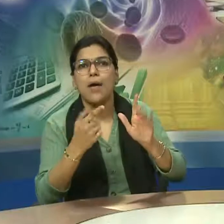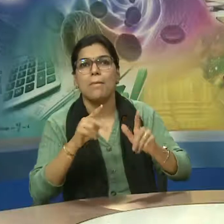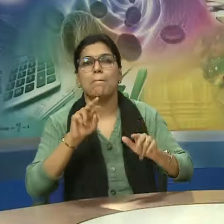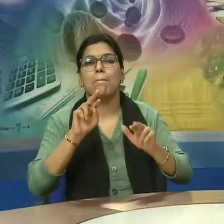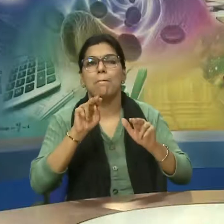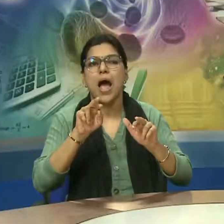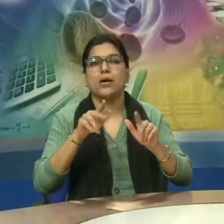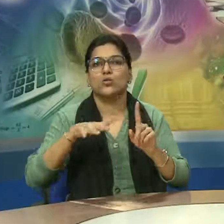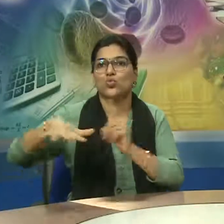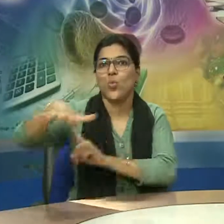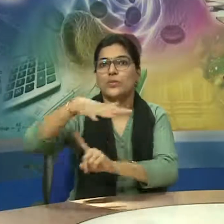polite.